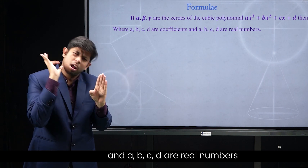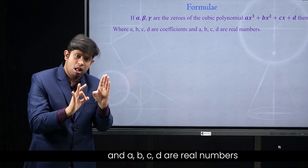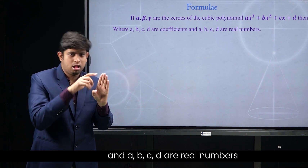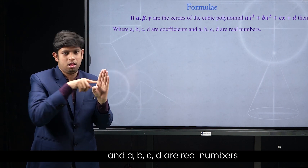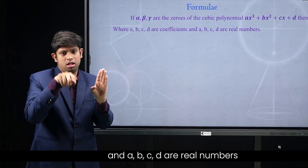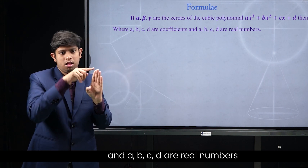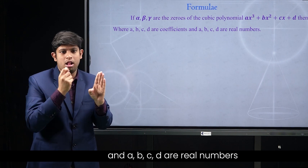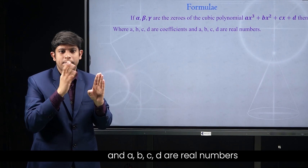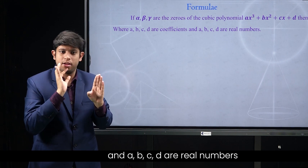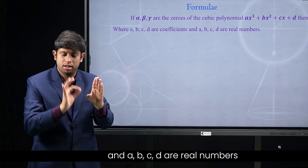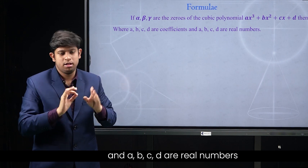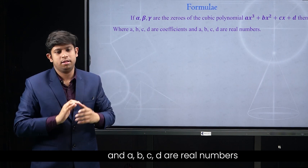numbers.